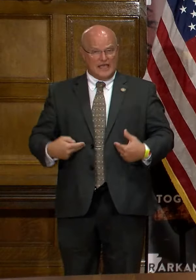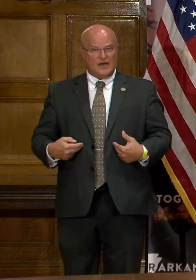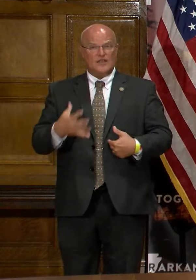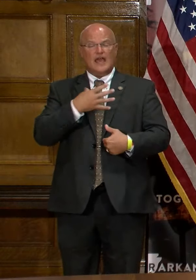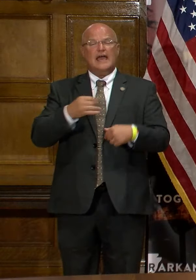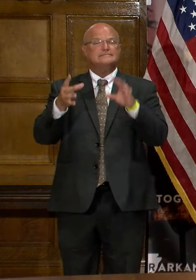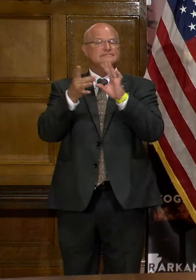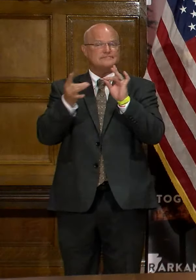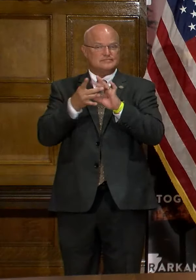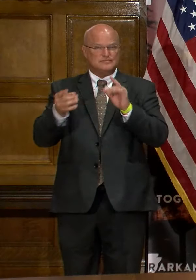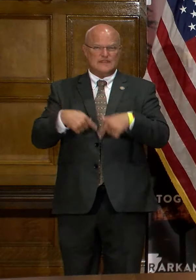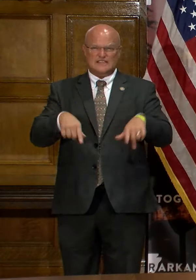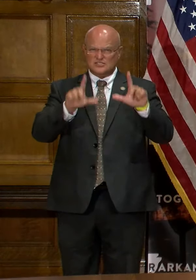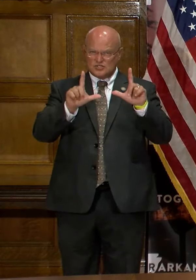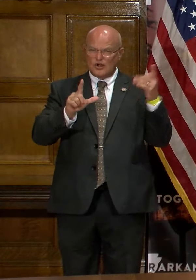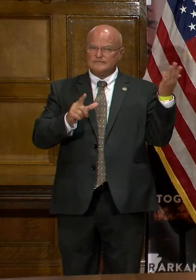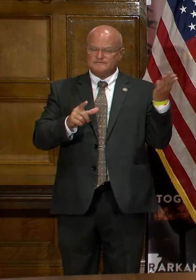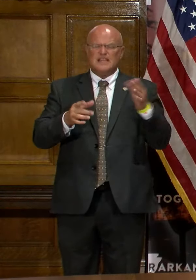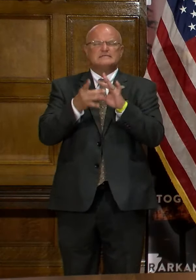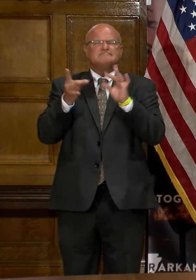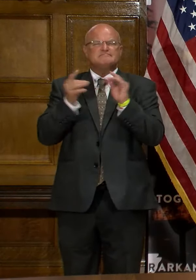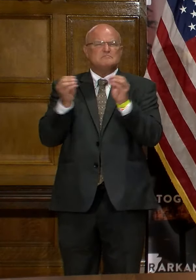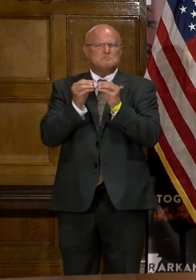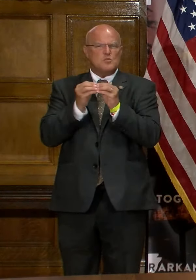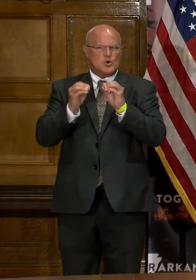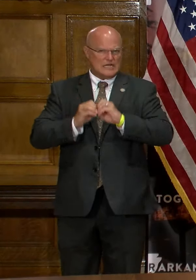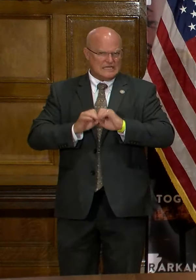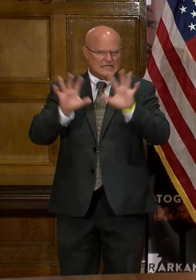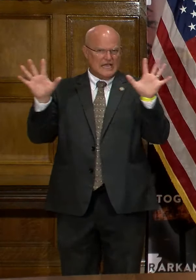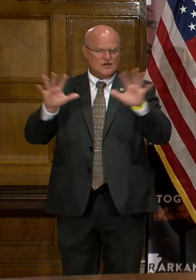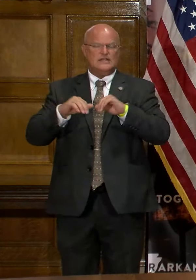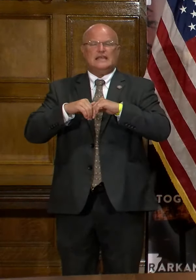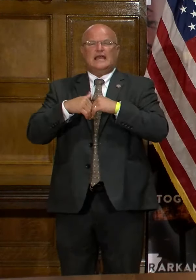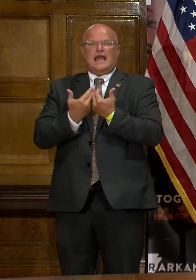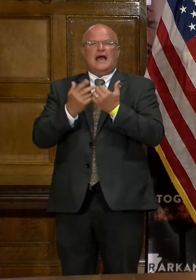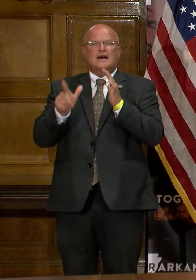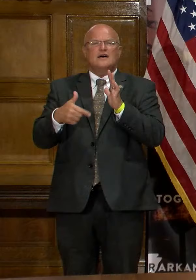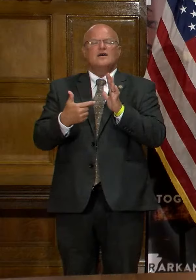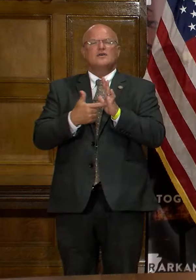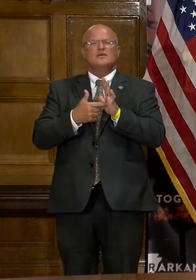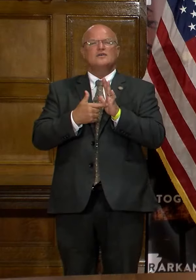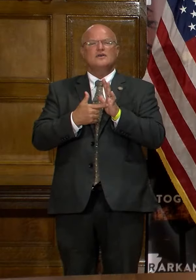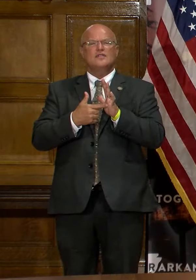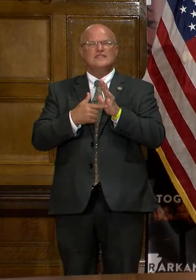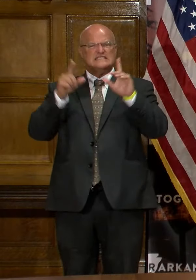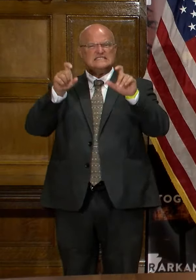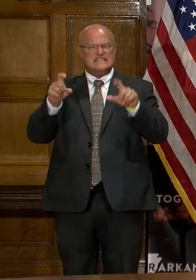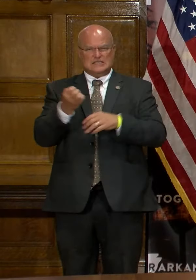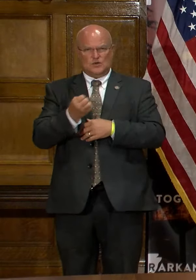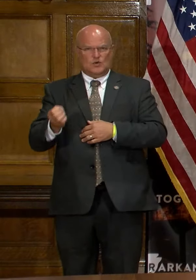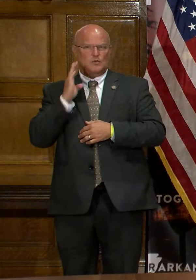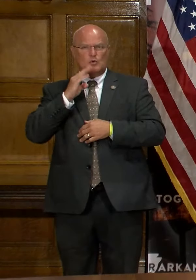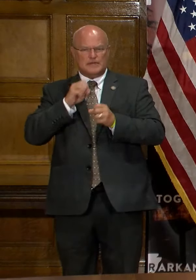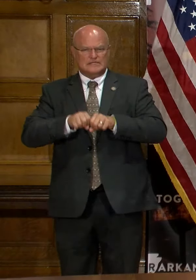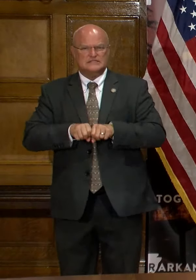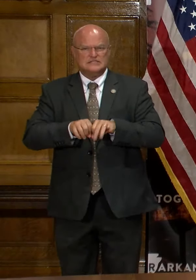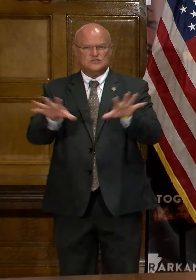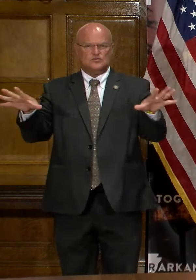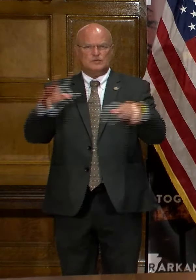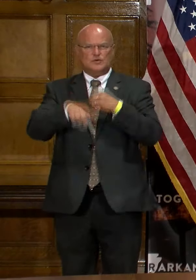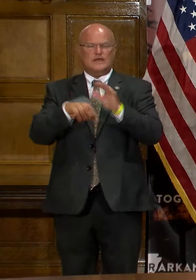to refer to this chart and to go through a little bit more clarity on how these testing equipment will be